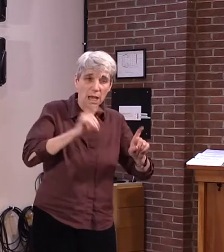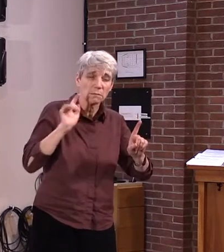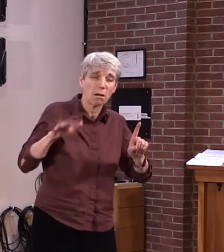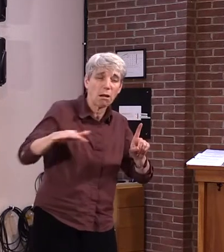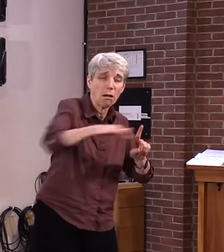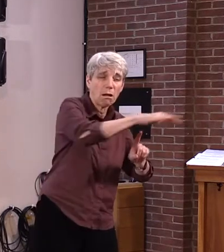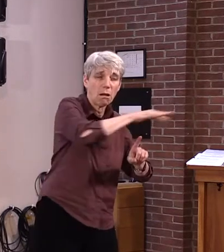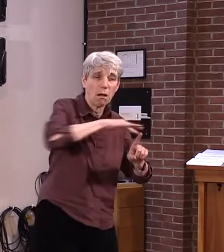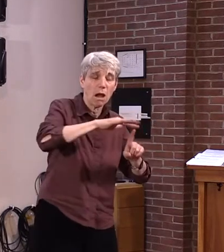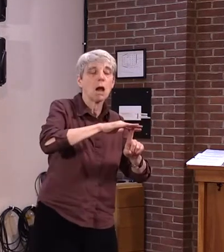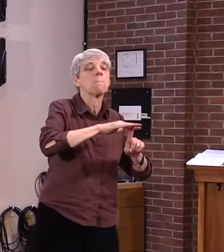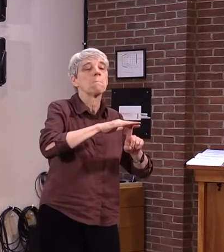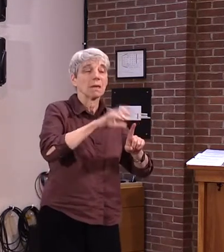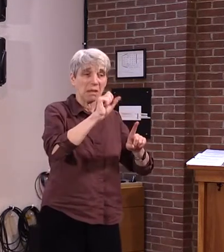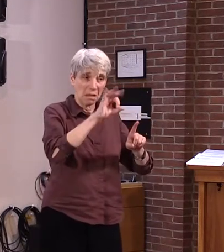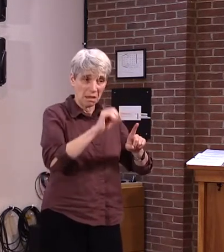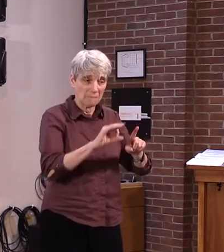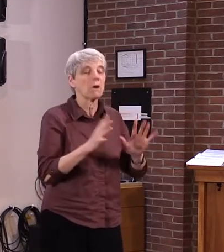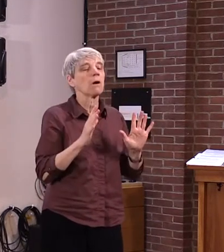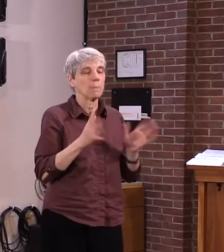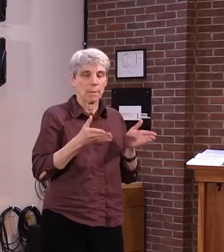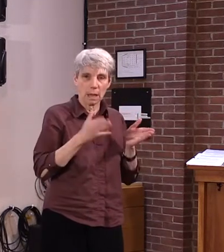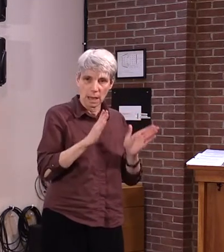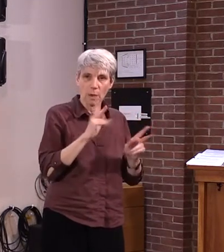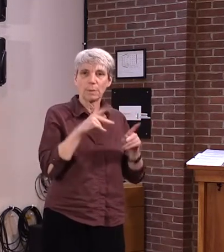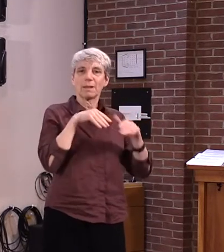COVID positive cases in there. So